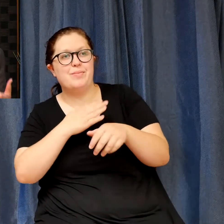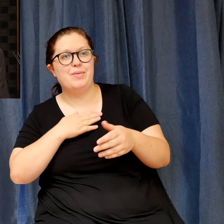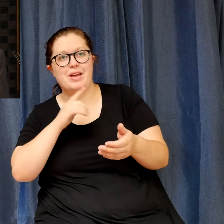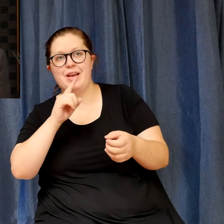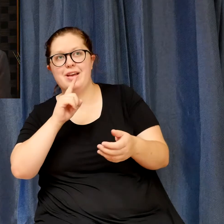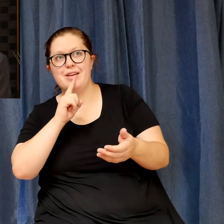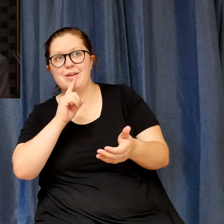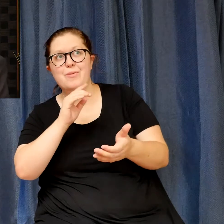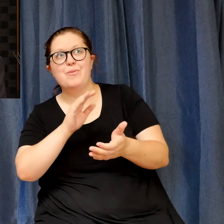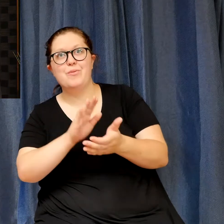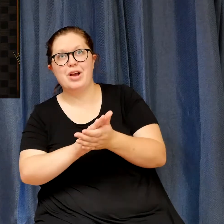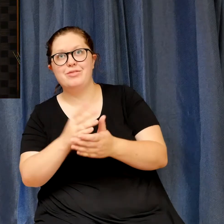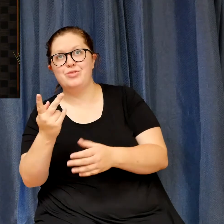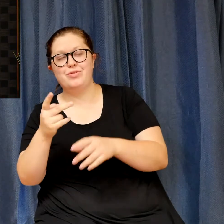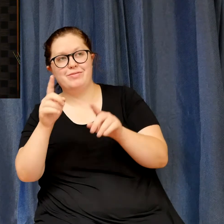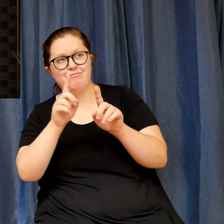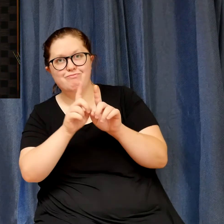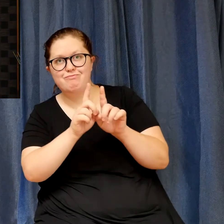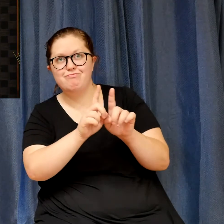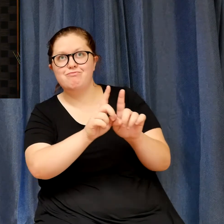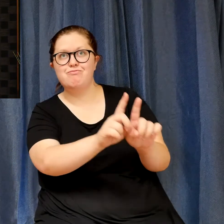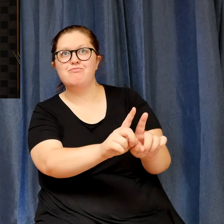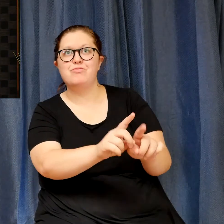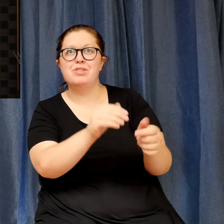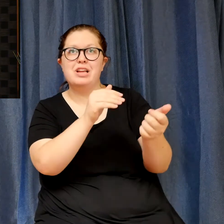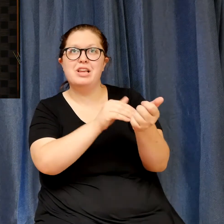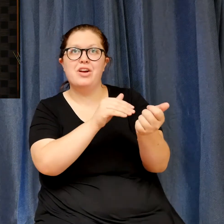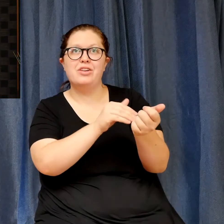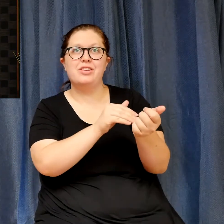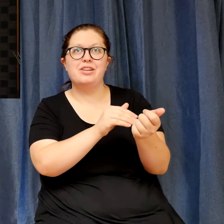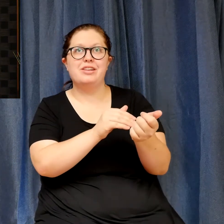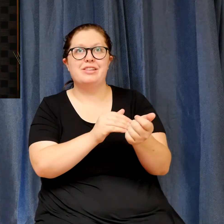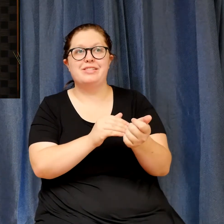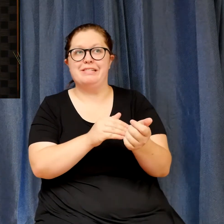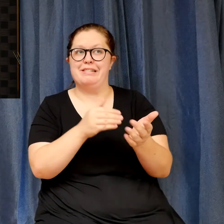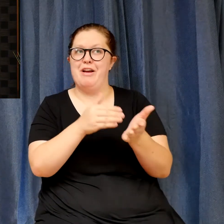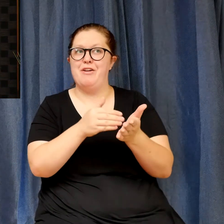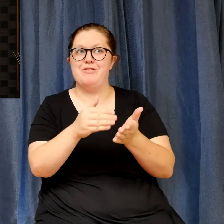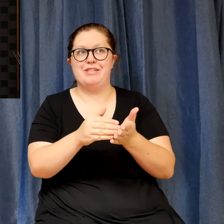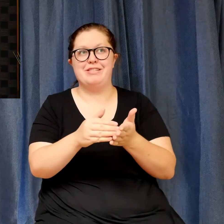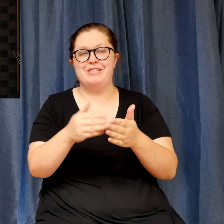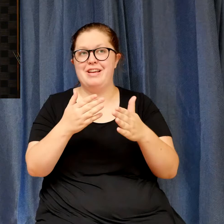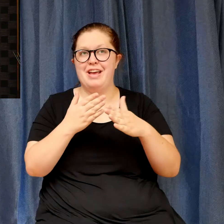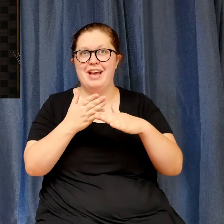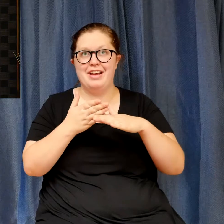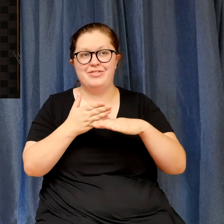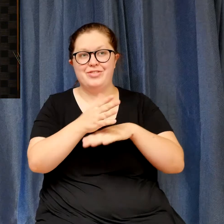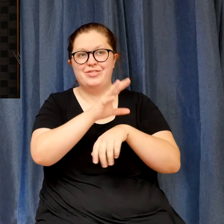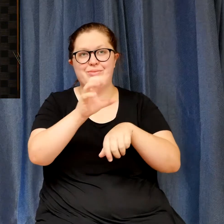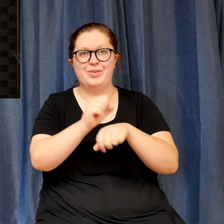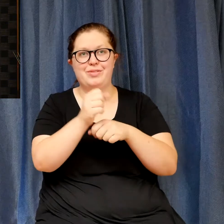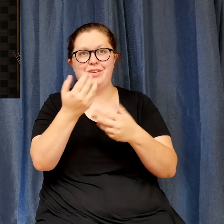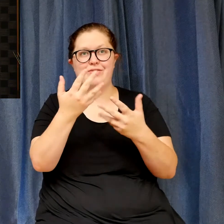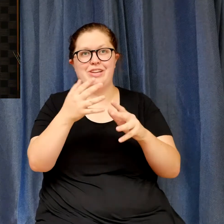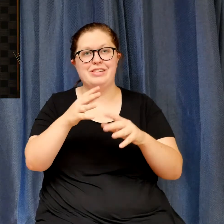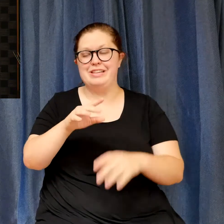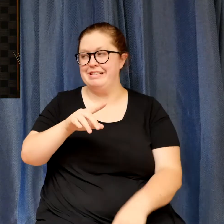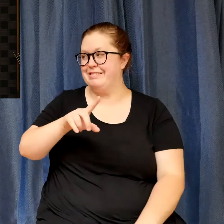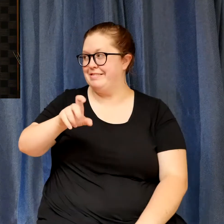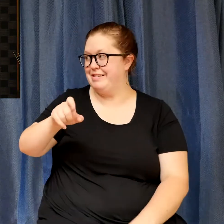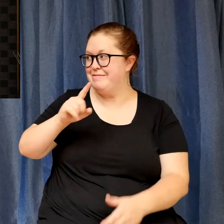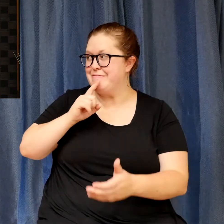wife, would go with me, I often had to ask her afterwards what they said, because even